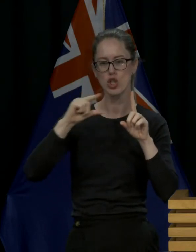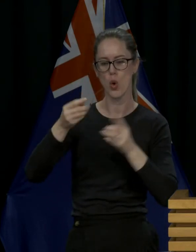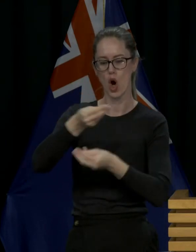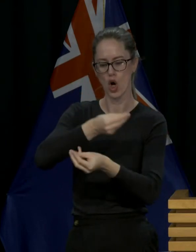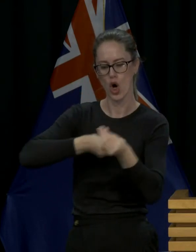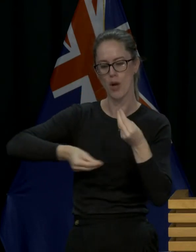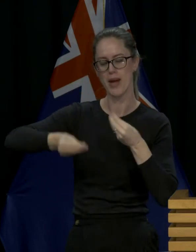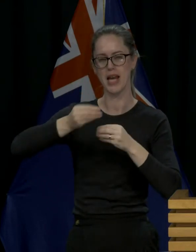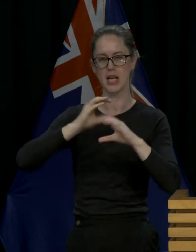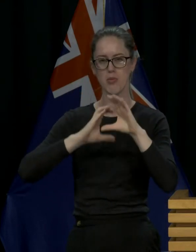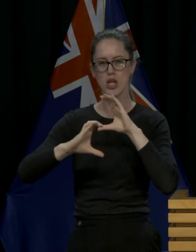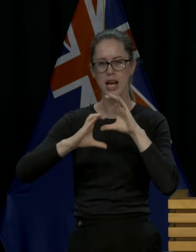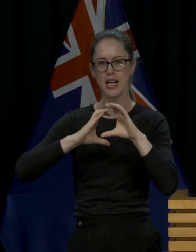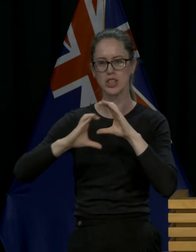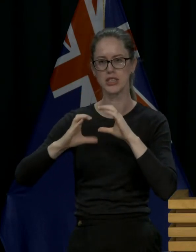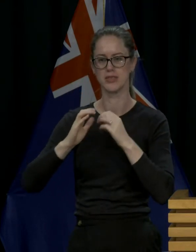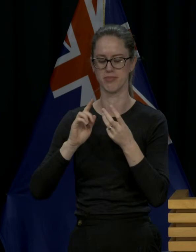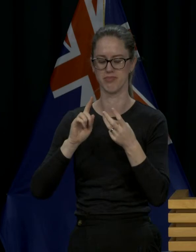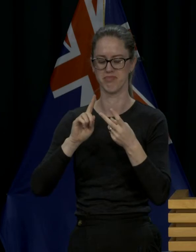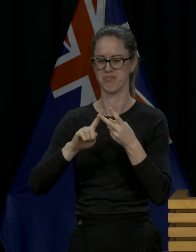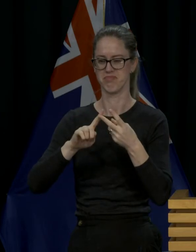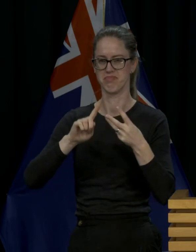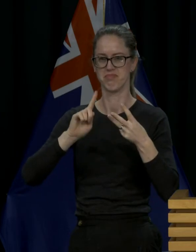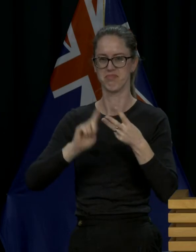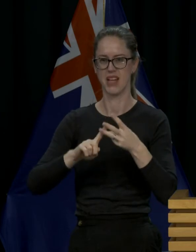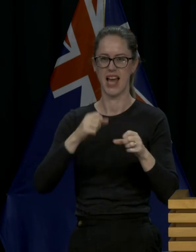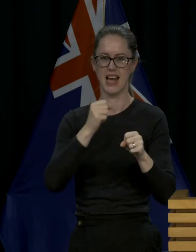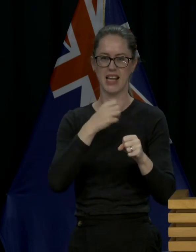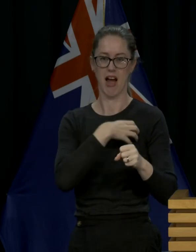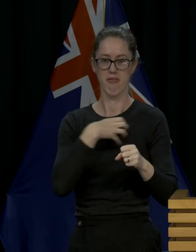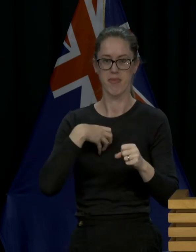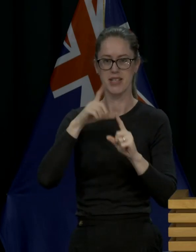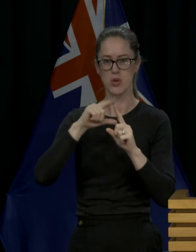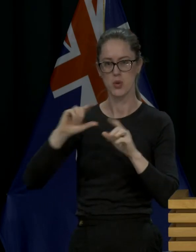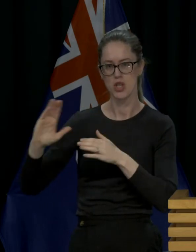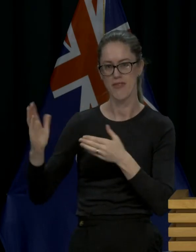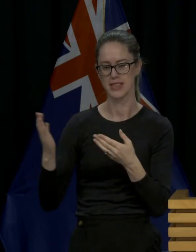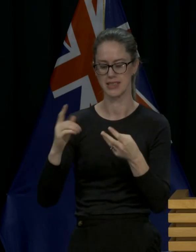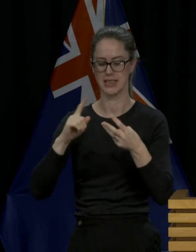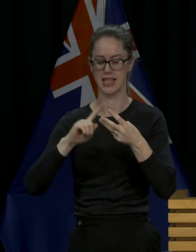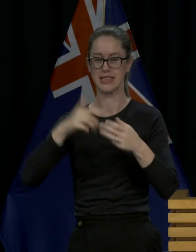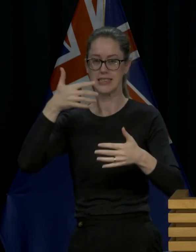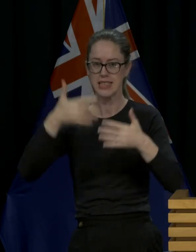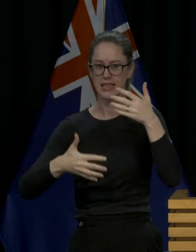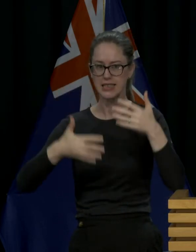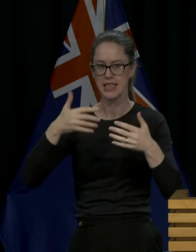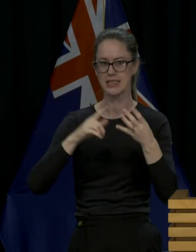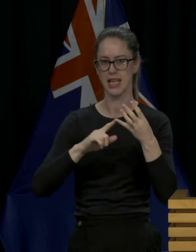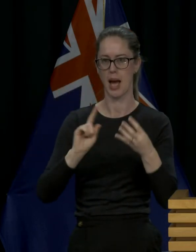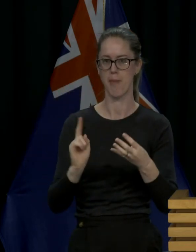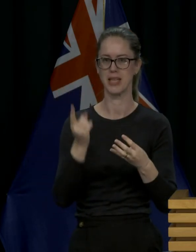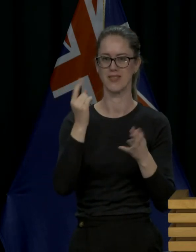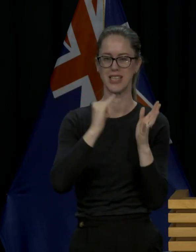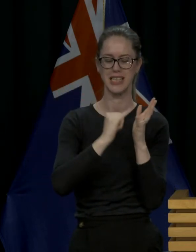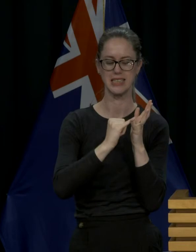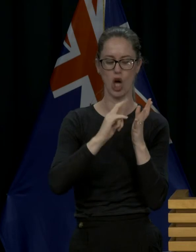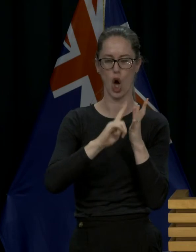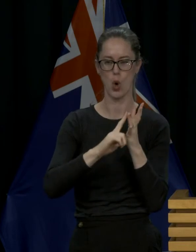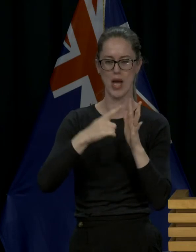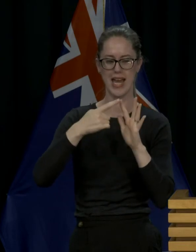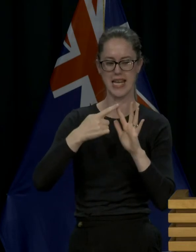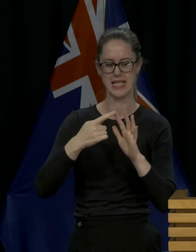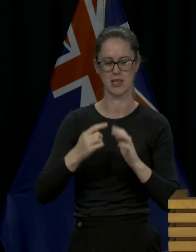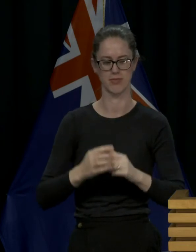Economy and Communications, also covering government digital services, statistics, and Minister for SOEs.